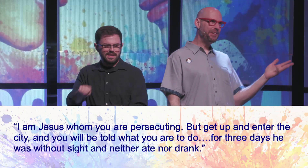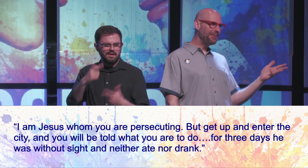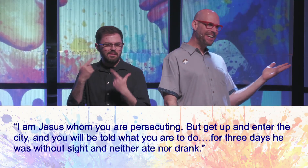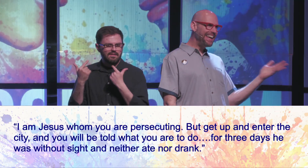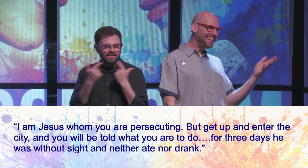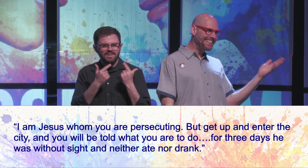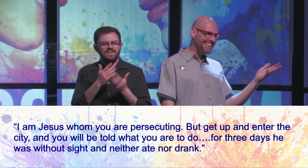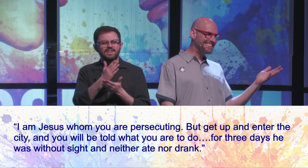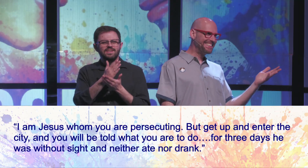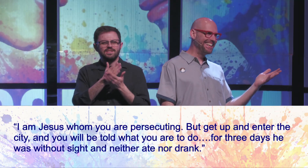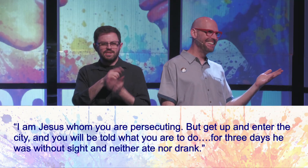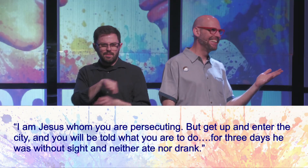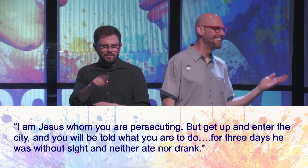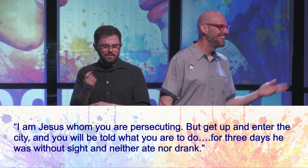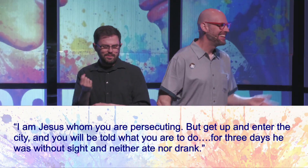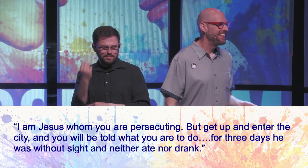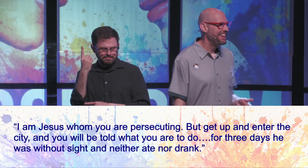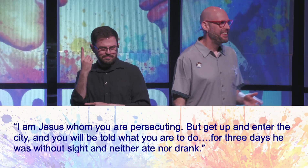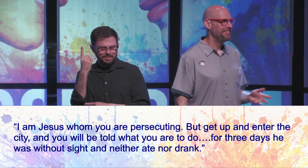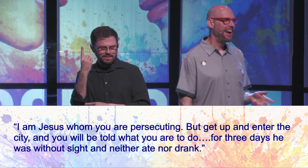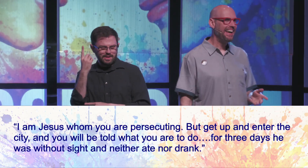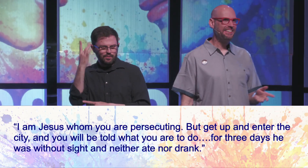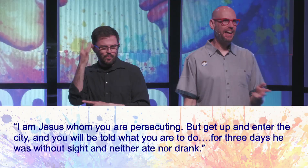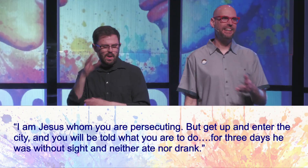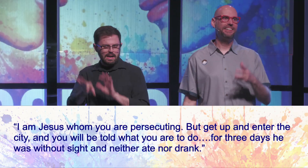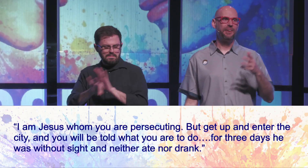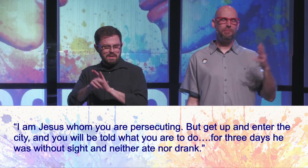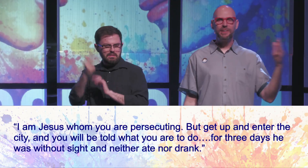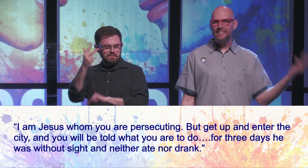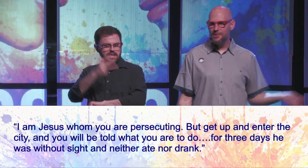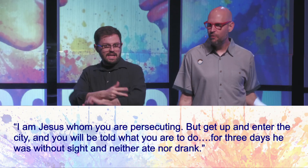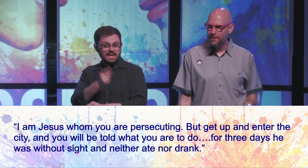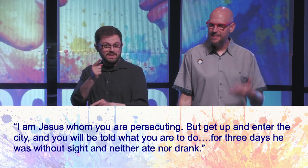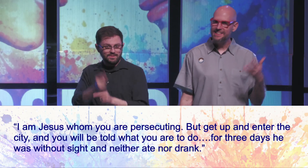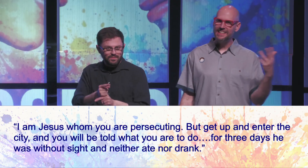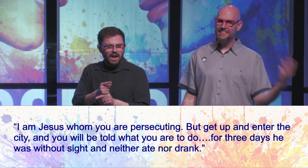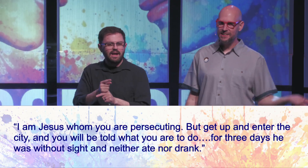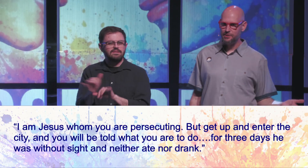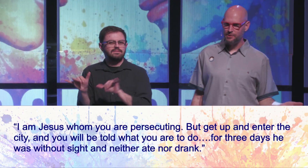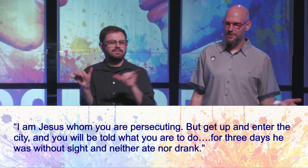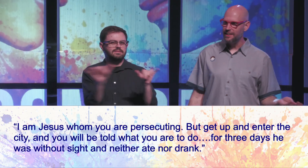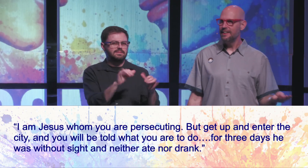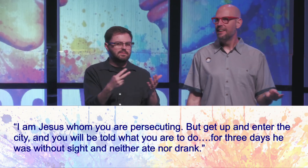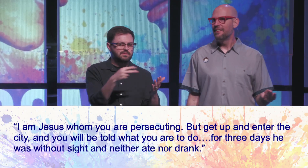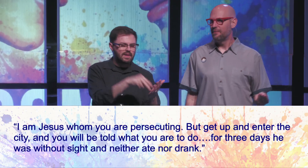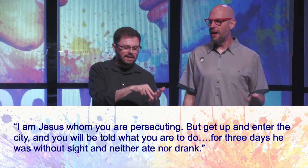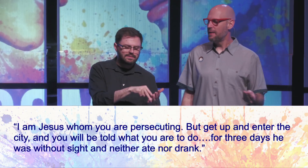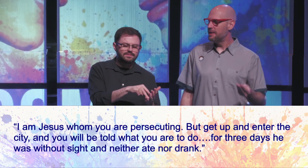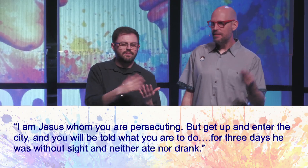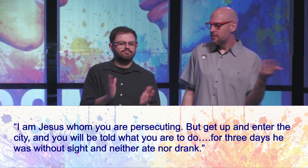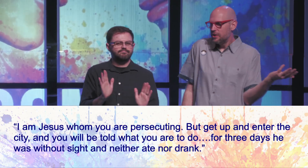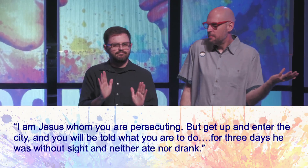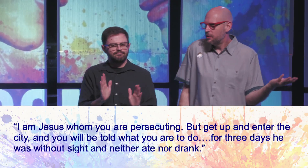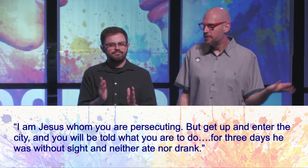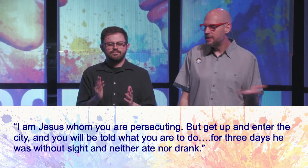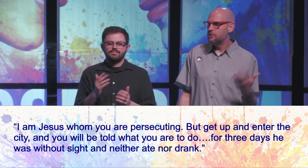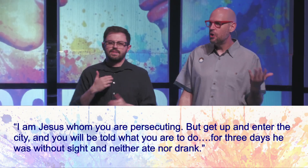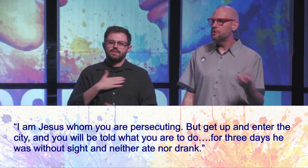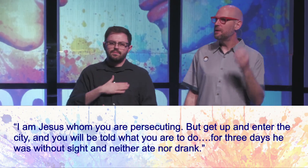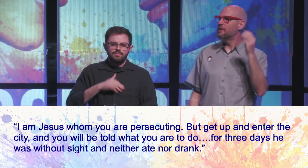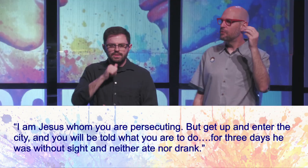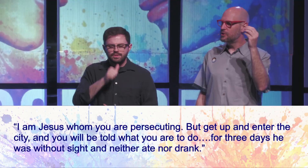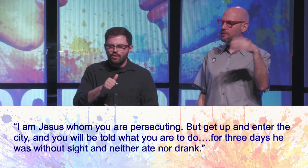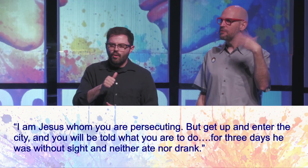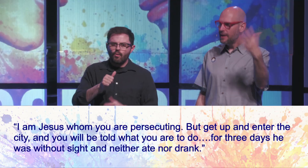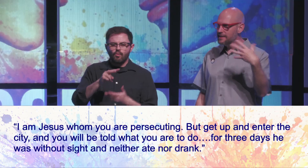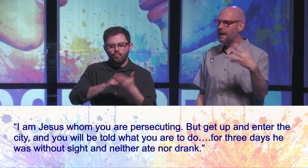Some of you are getting this, right? Like, please don't read these things literally, right? I mean, it could have been 3 days, who knows?